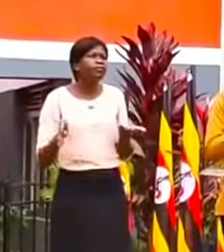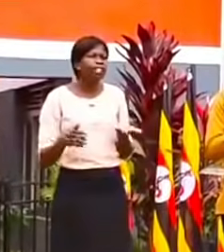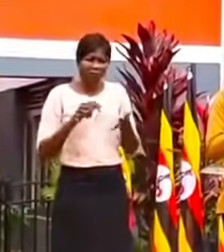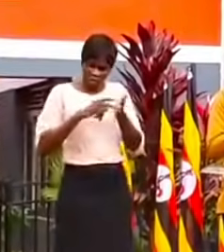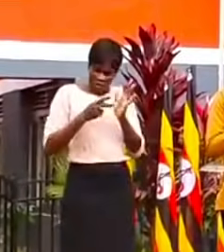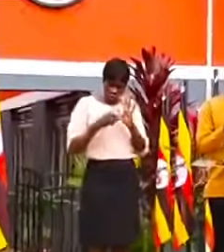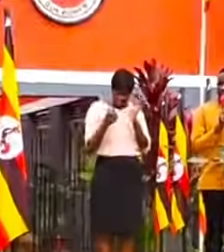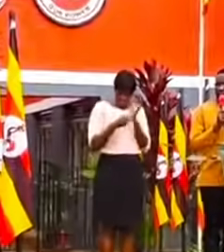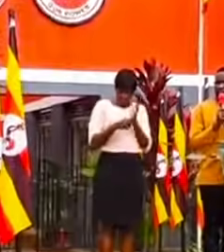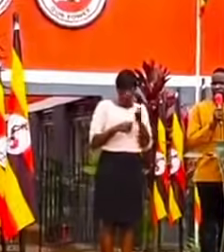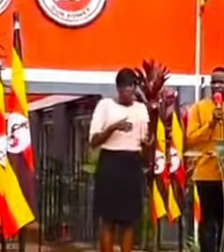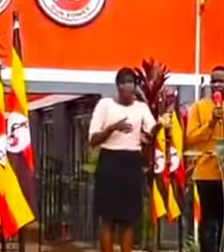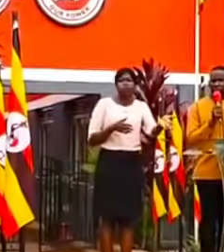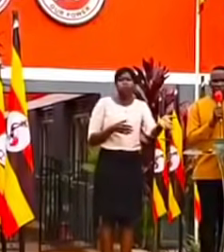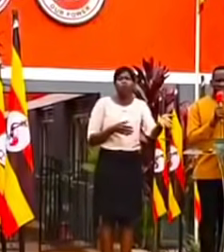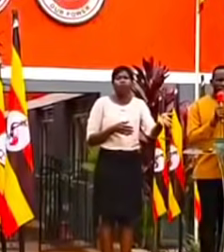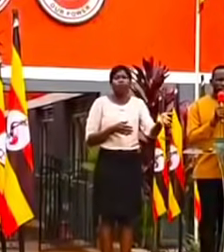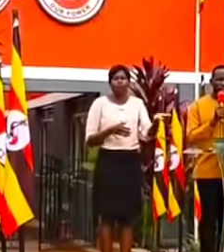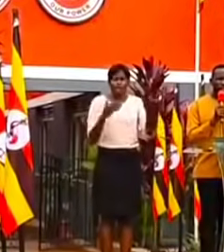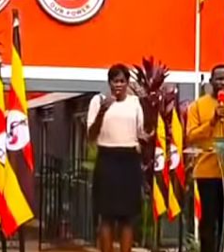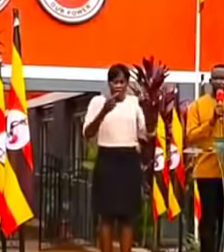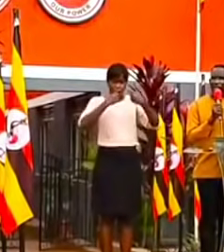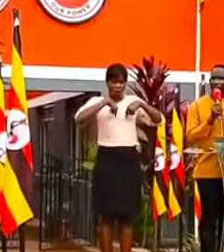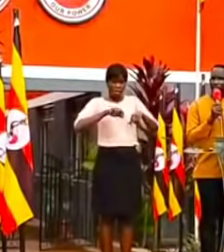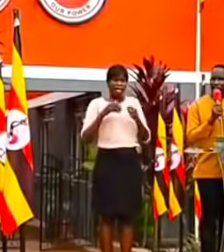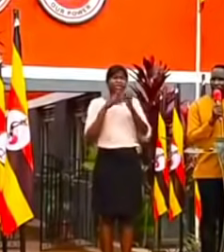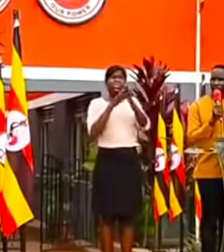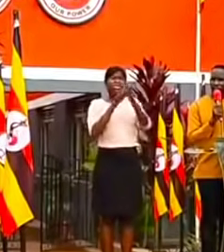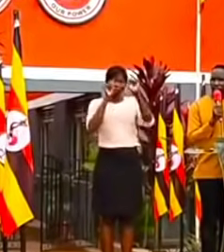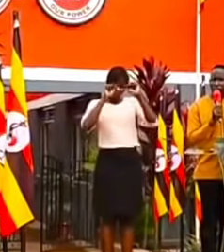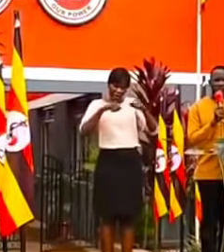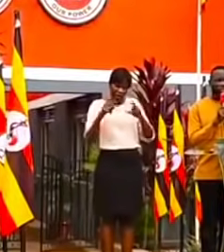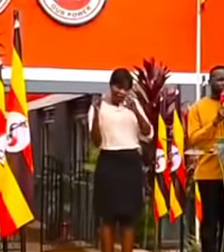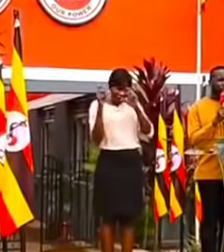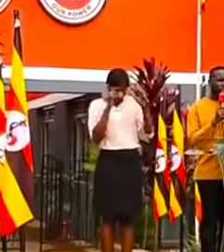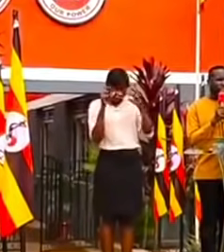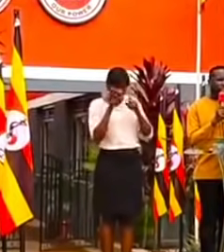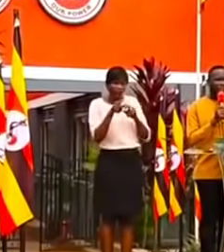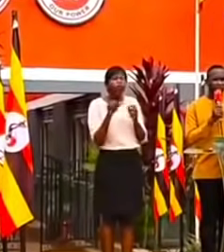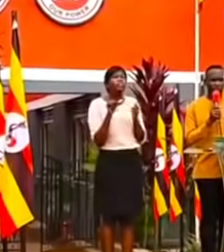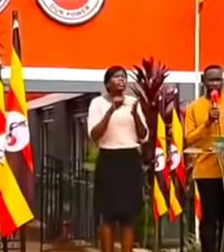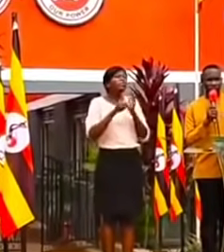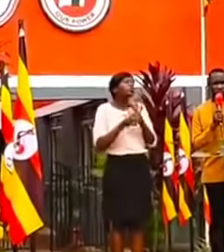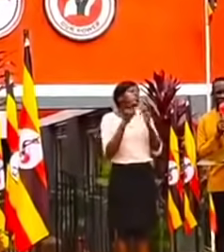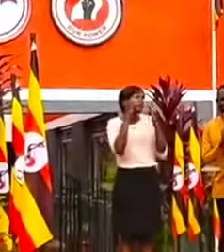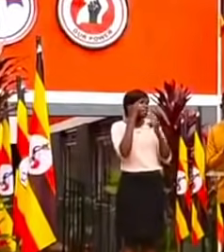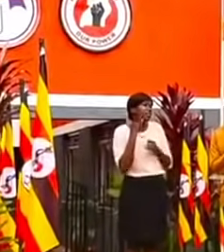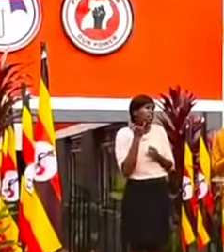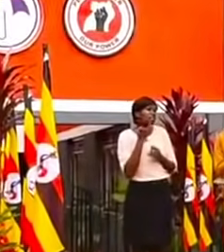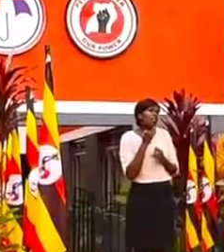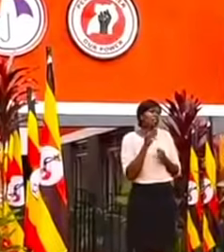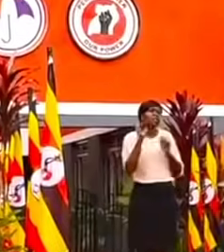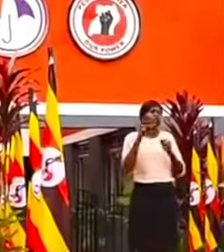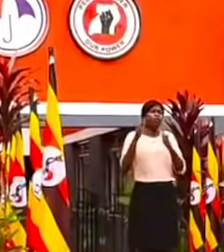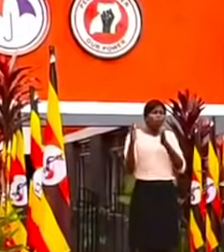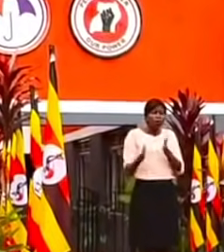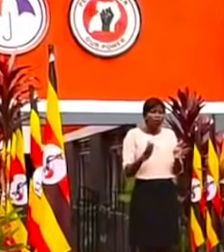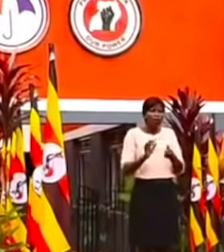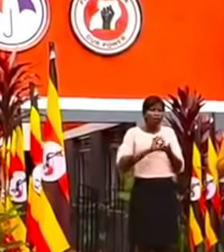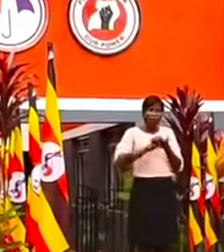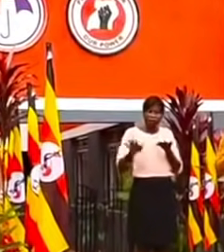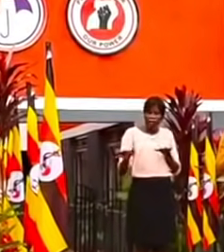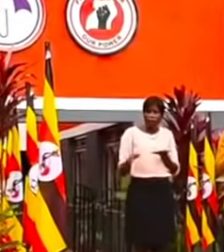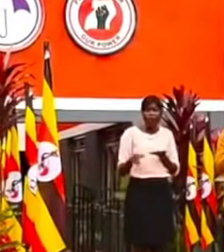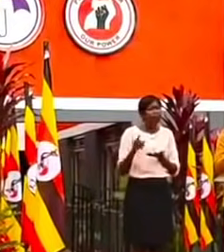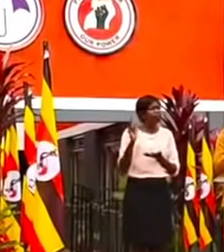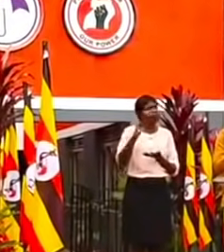problem. So as leaders, we must take these matters seriously. You don't just make projections without a clear plan to that. And then in the meantime,